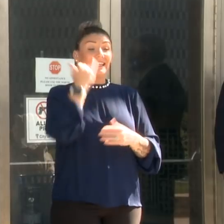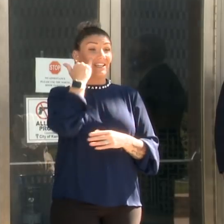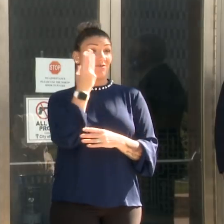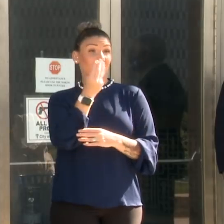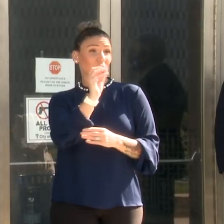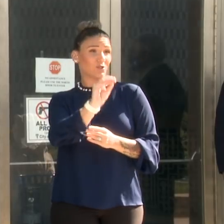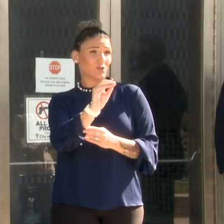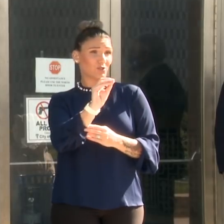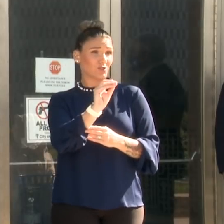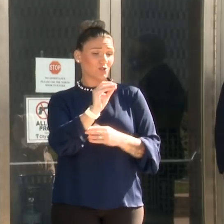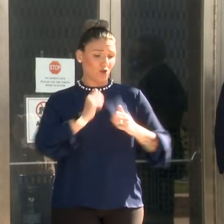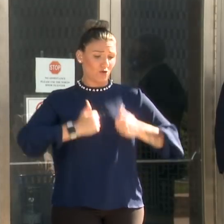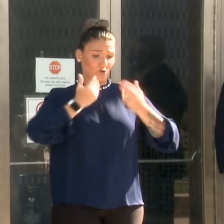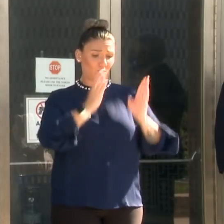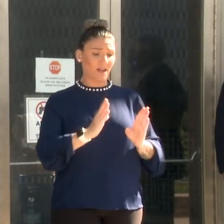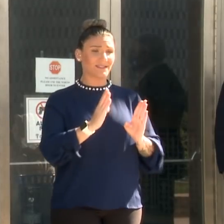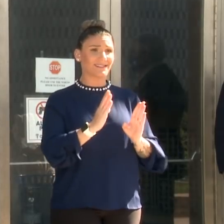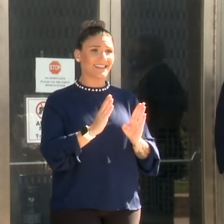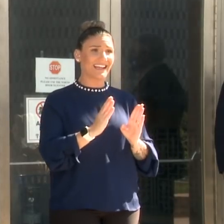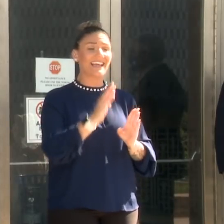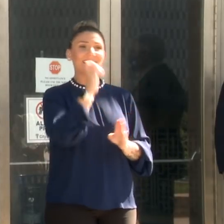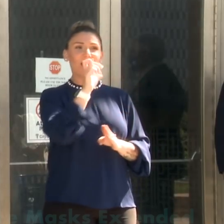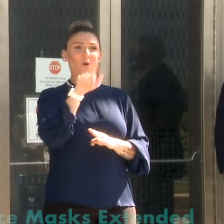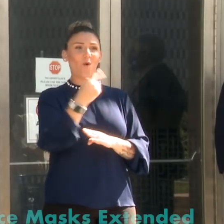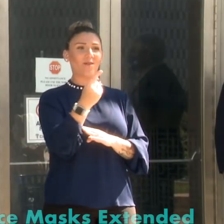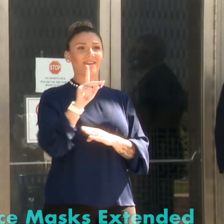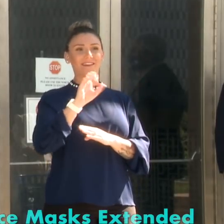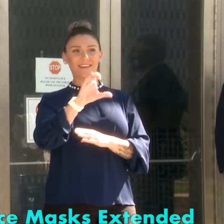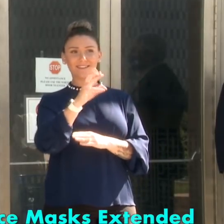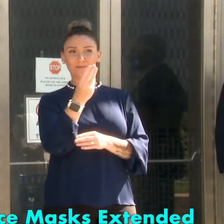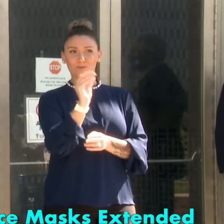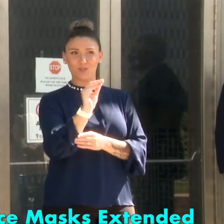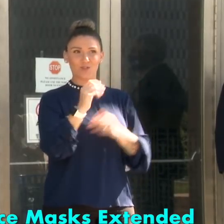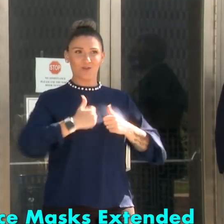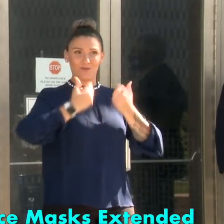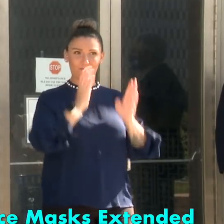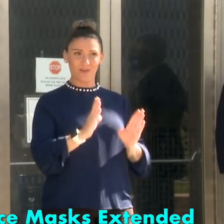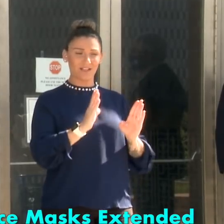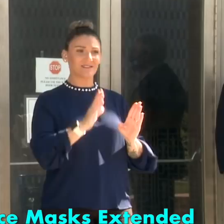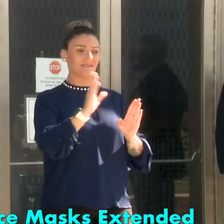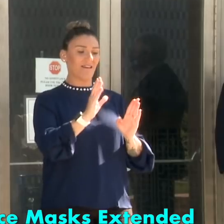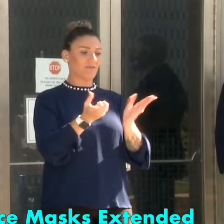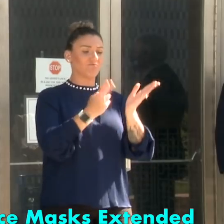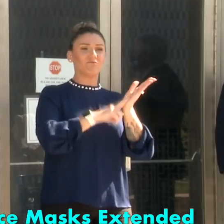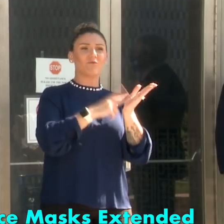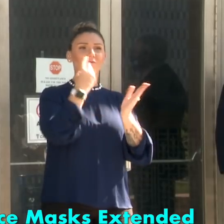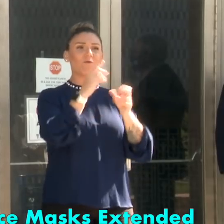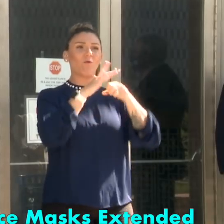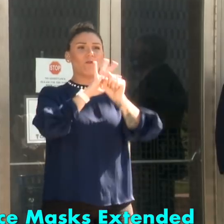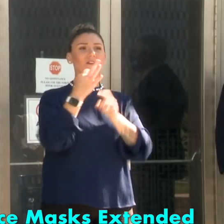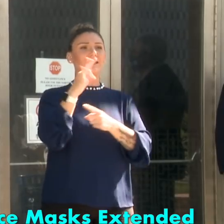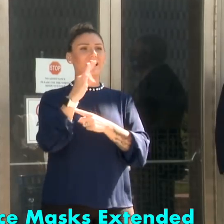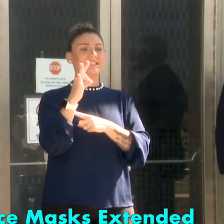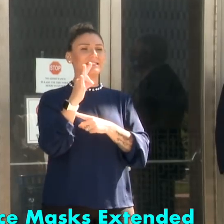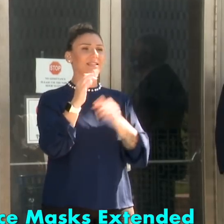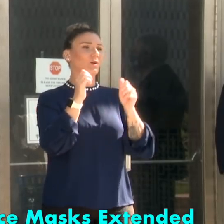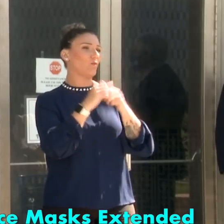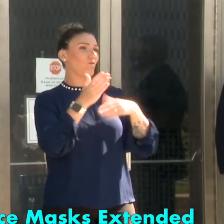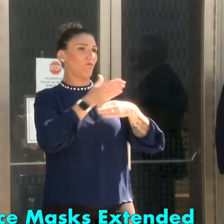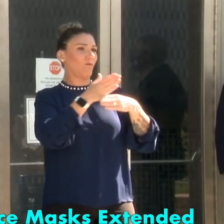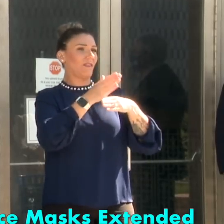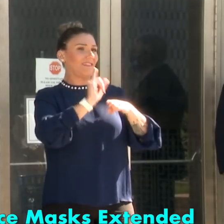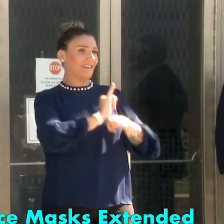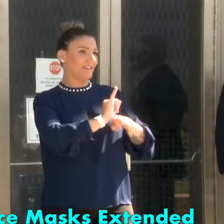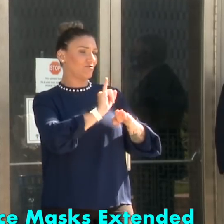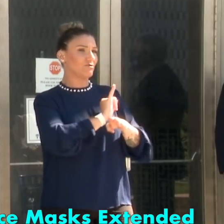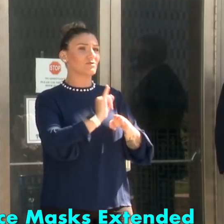not a Kansas City resident alone, but a resident of Missouri, you can sign up for COVID-19 testing if you're in those certain industries.